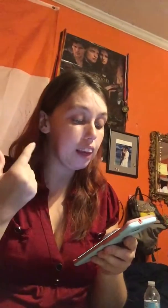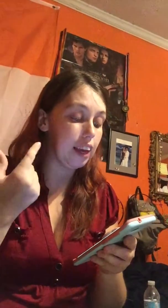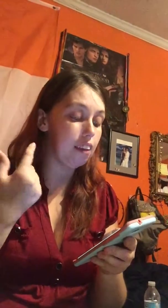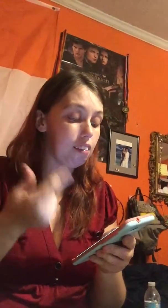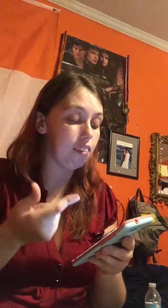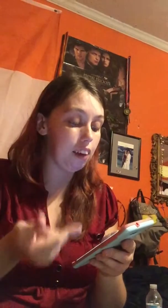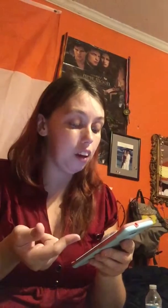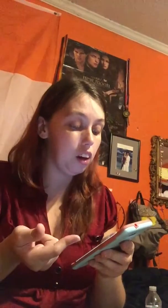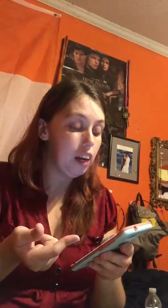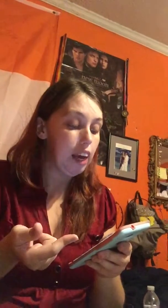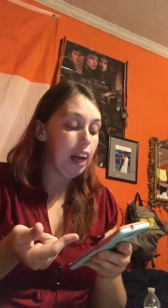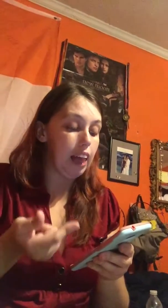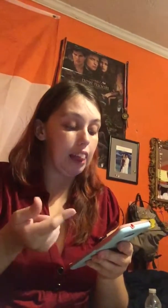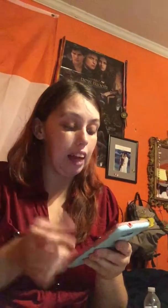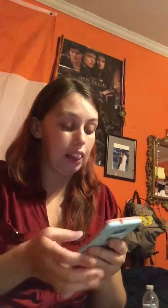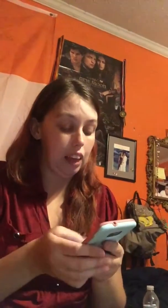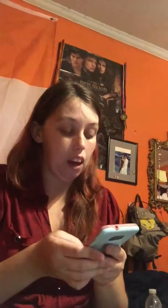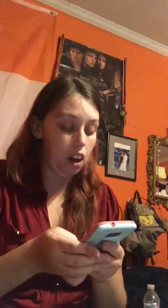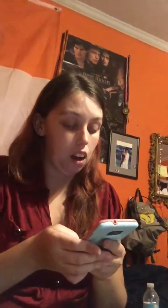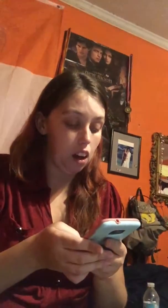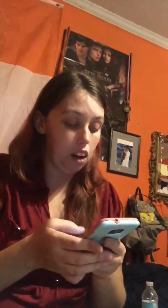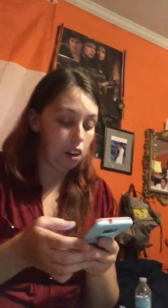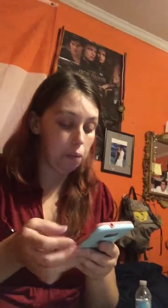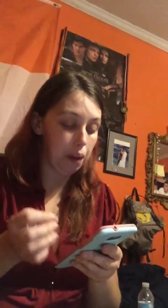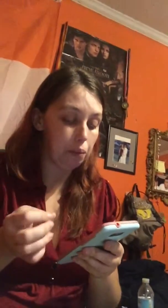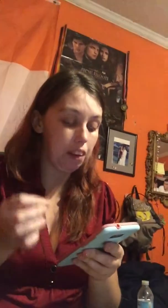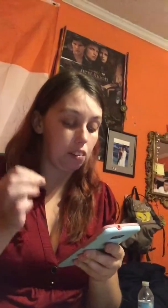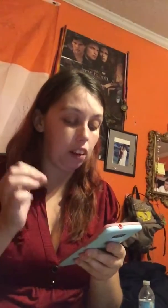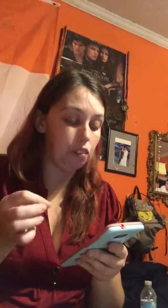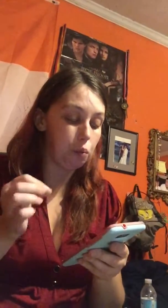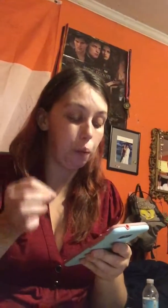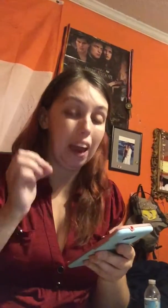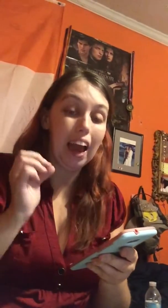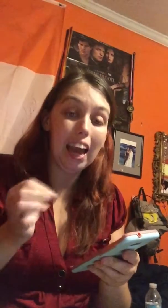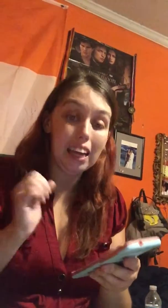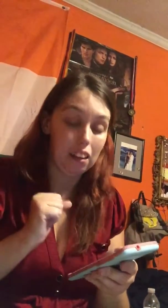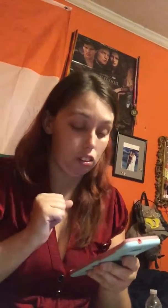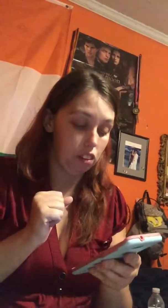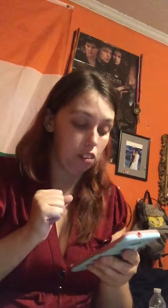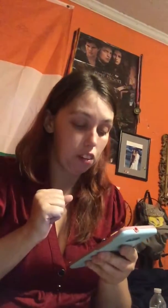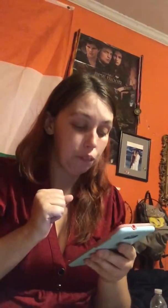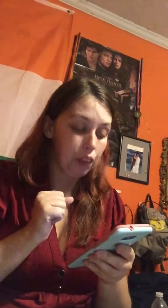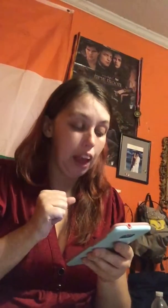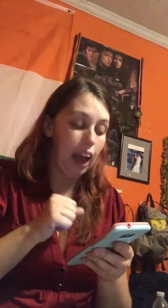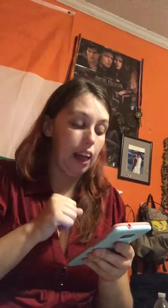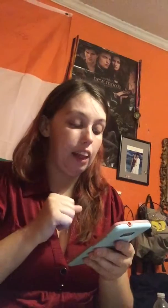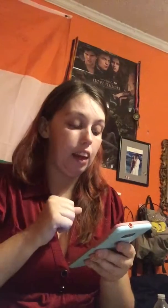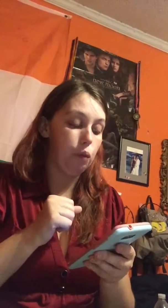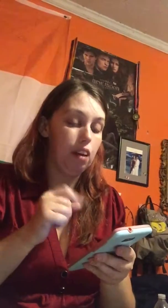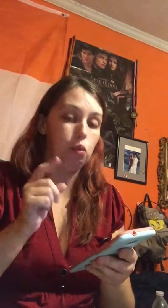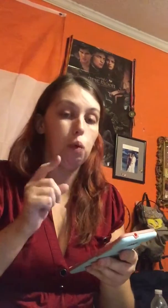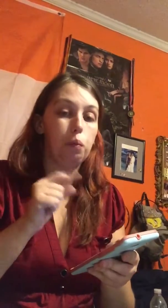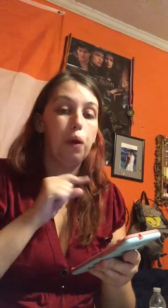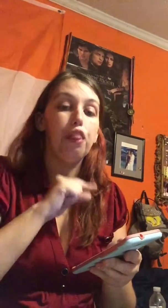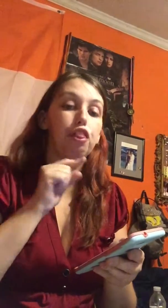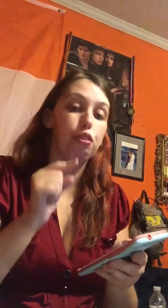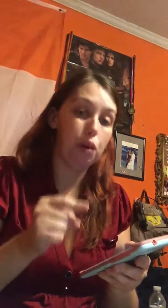It says here that the baby is 11.8 inches and that it weighs 1.3